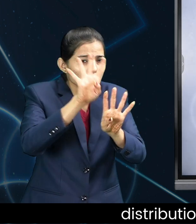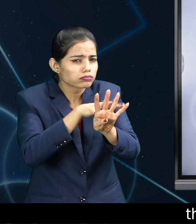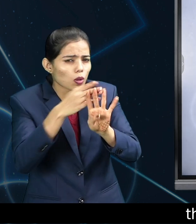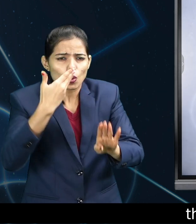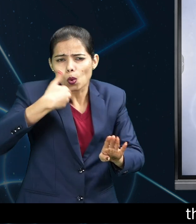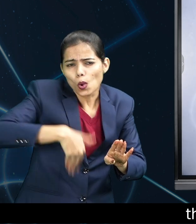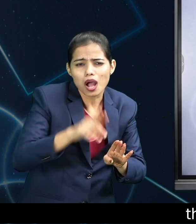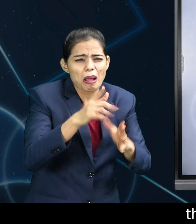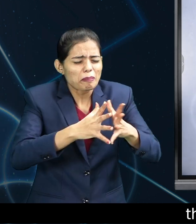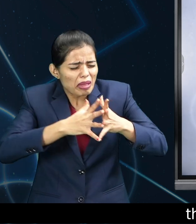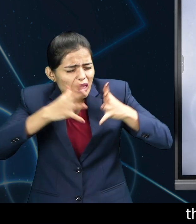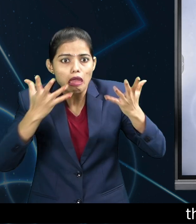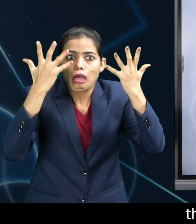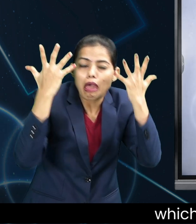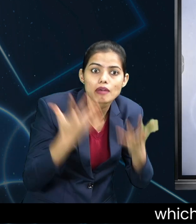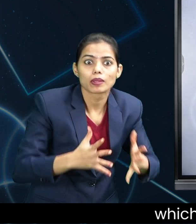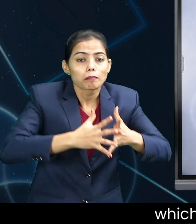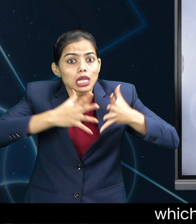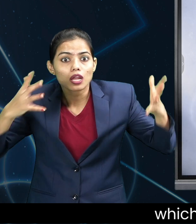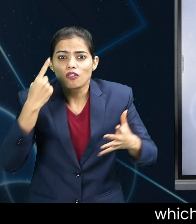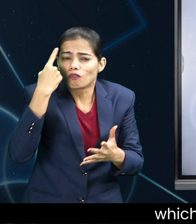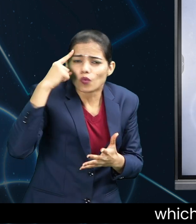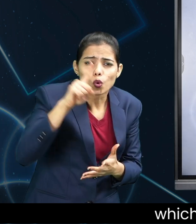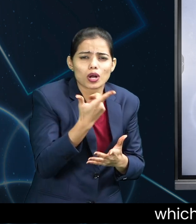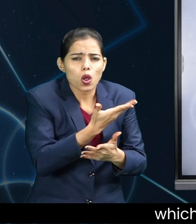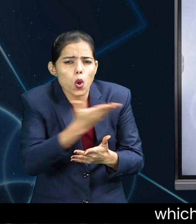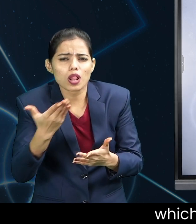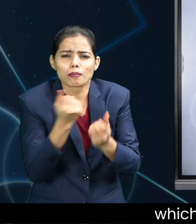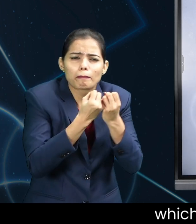are many unique values which increase the length of the table.